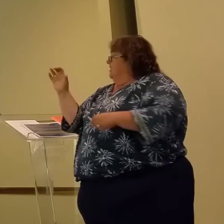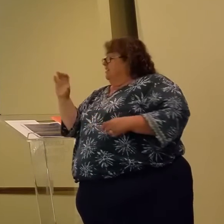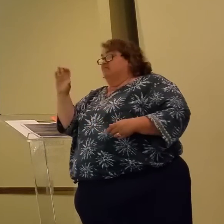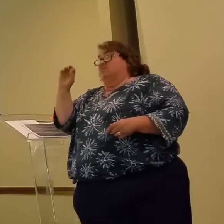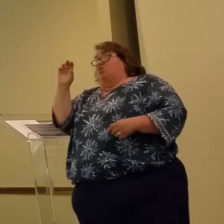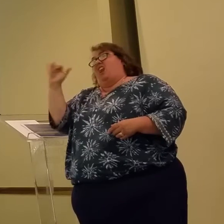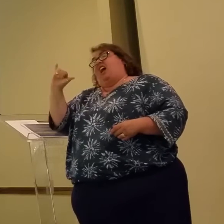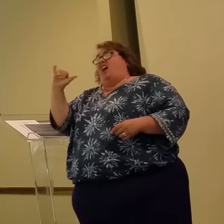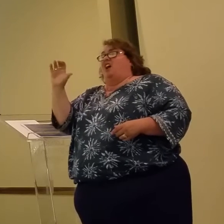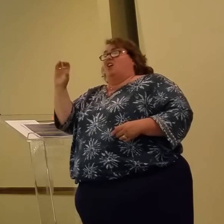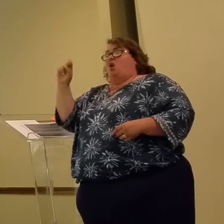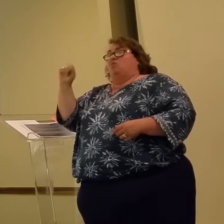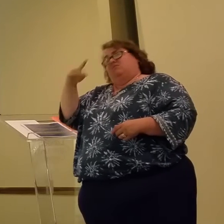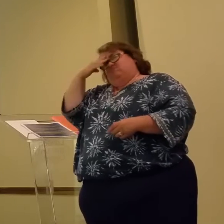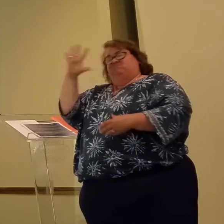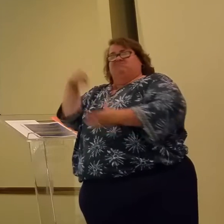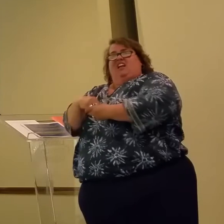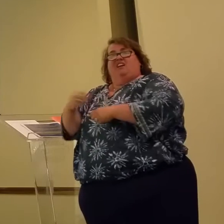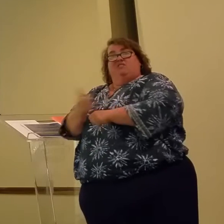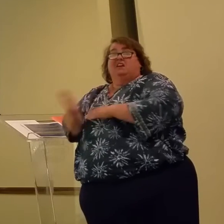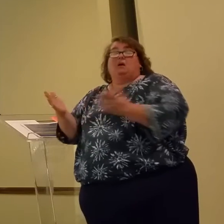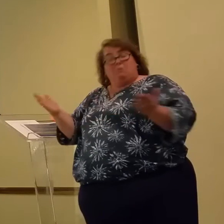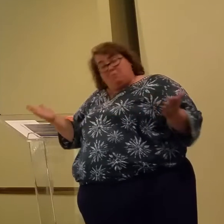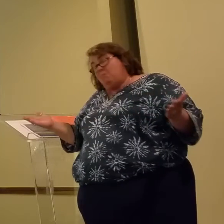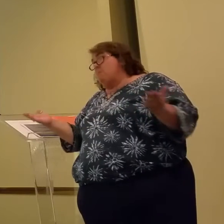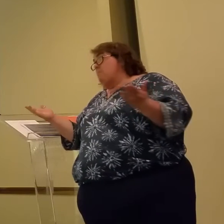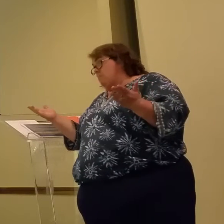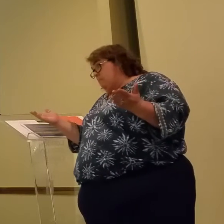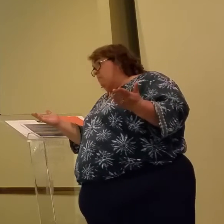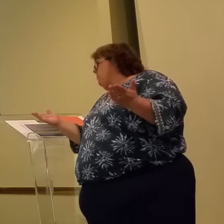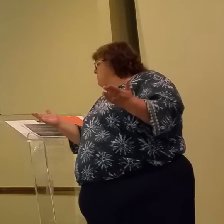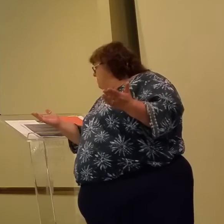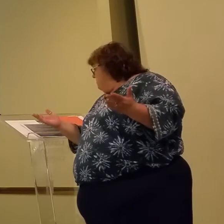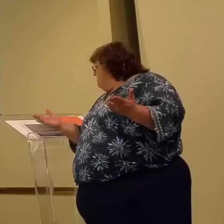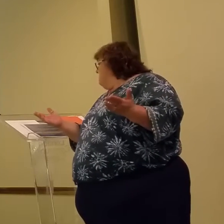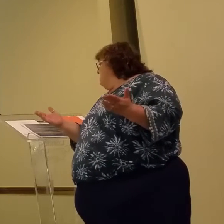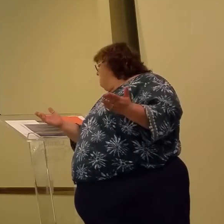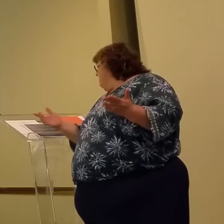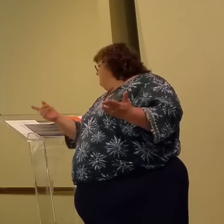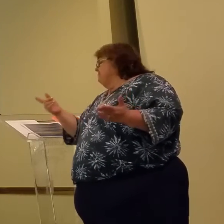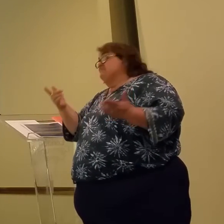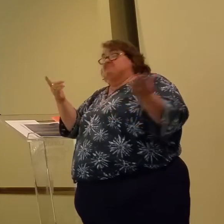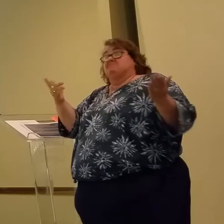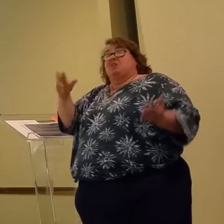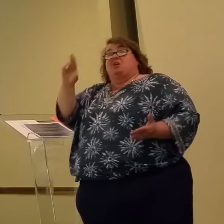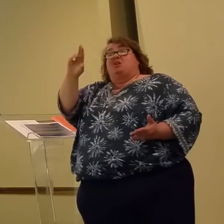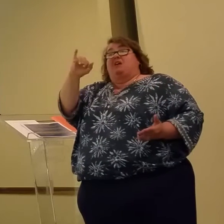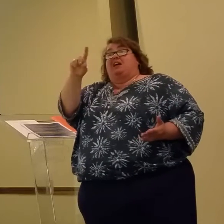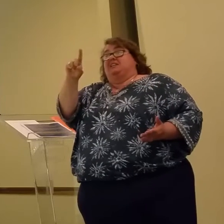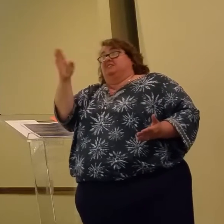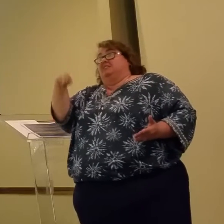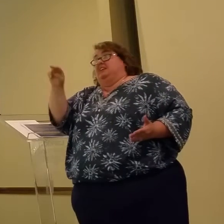That they have to know everything? You know, just like a coda. They know everything. Okay. You